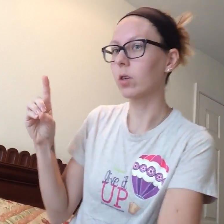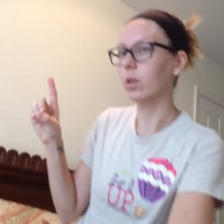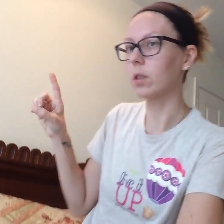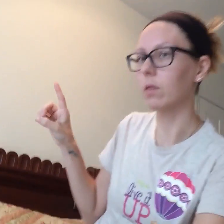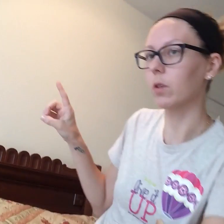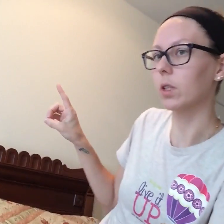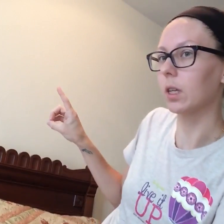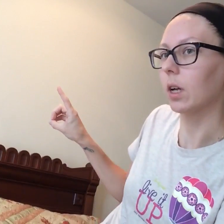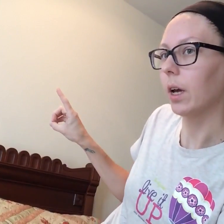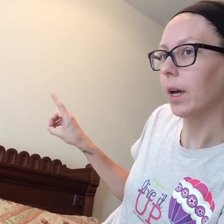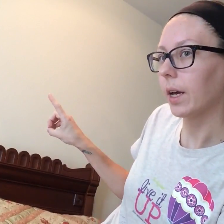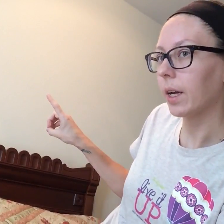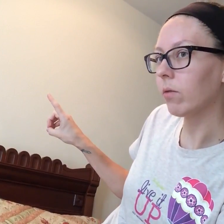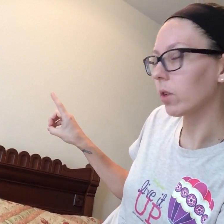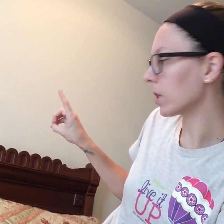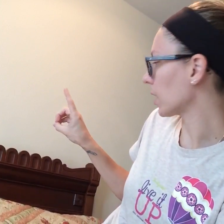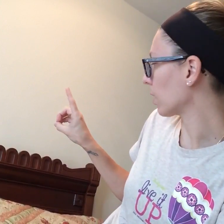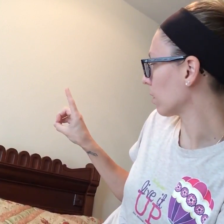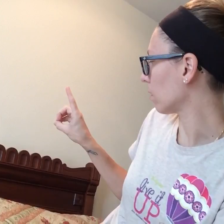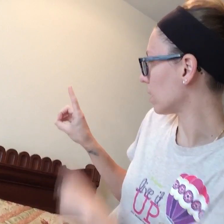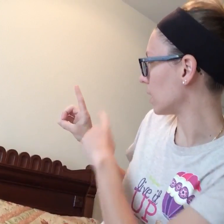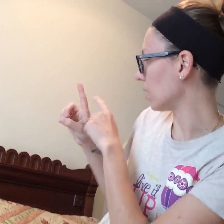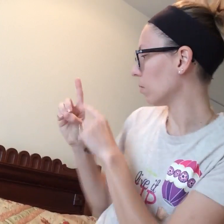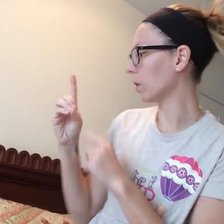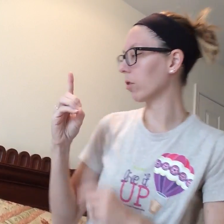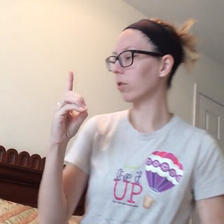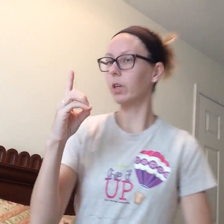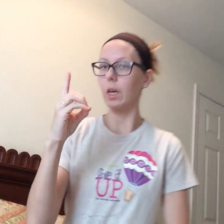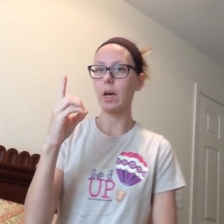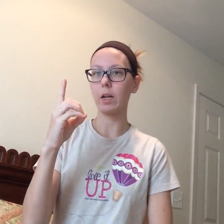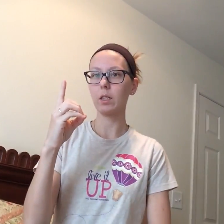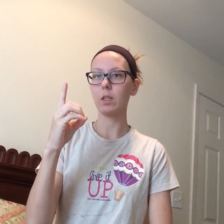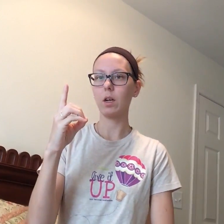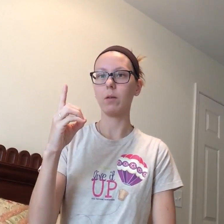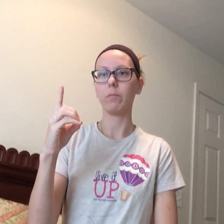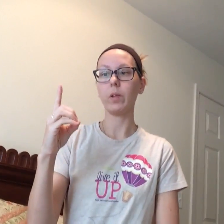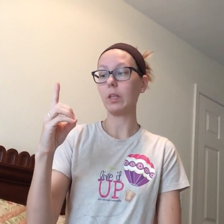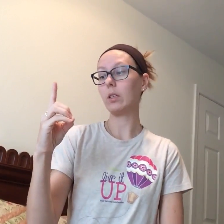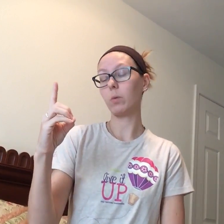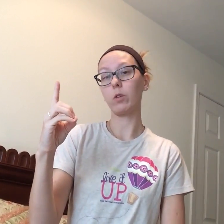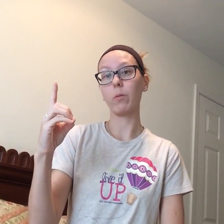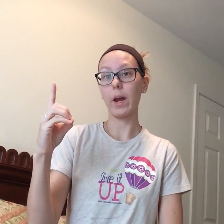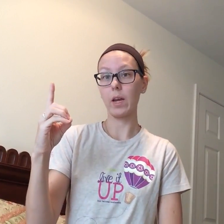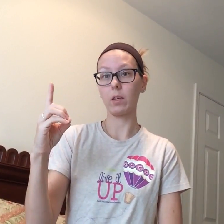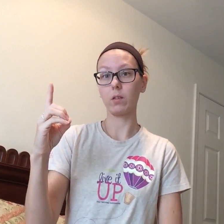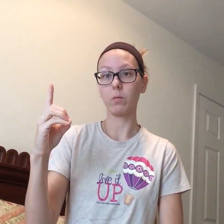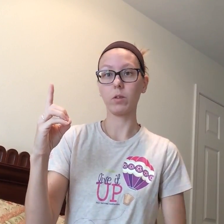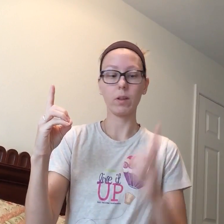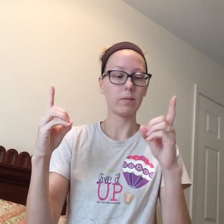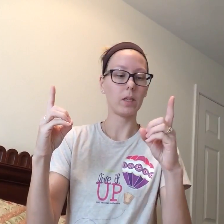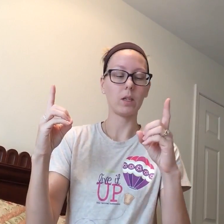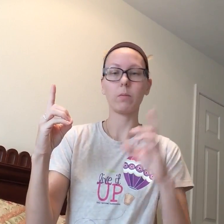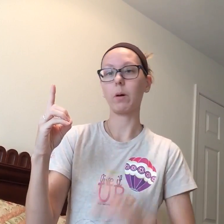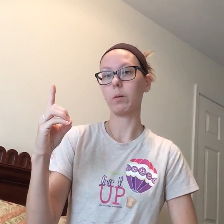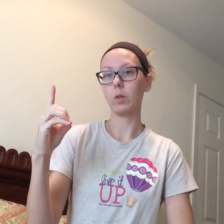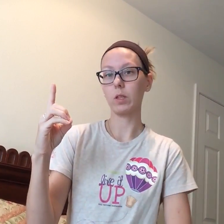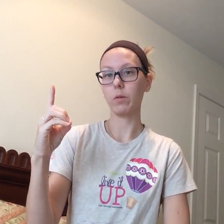I'll see if you can see it, it kind of looks like a little D when you're looking at it, at least when you're right-handed. When you're left-handed, it probably looks